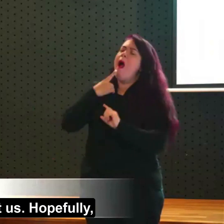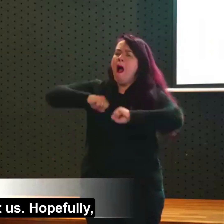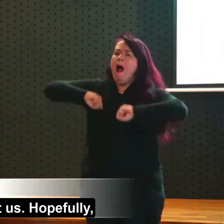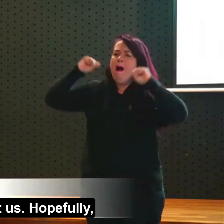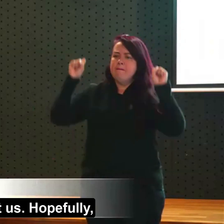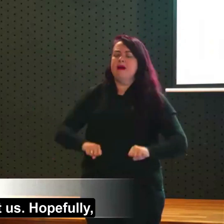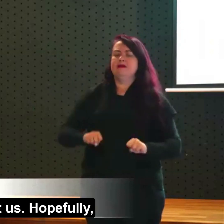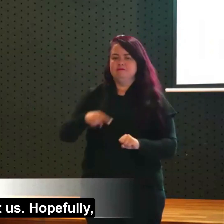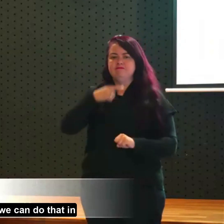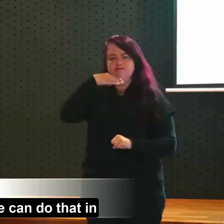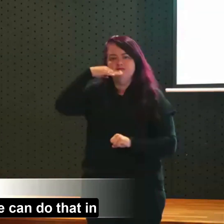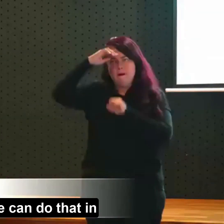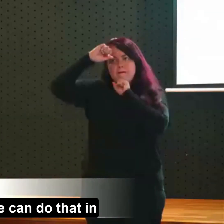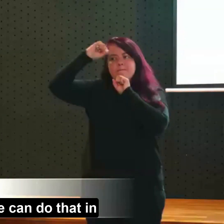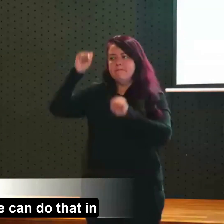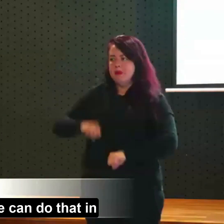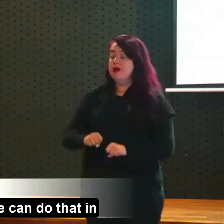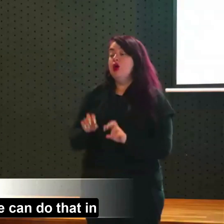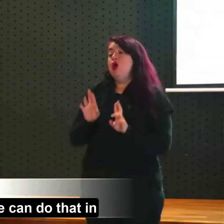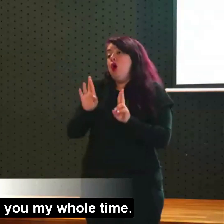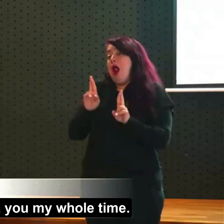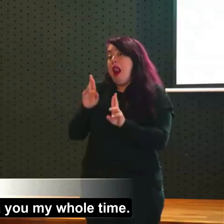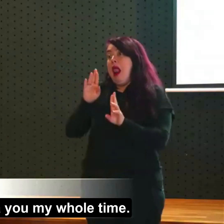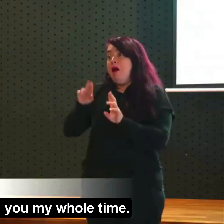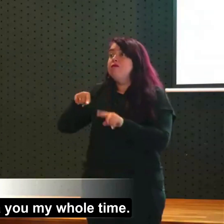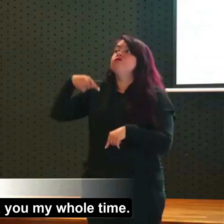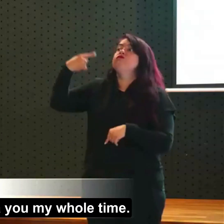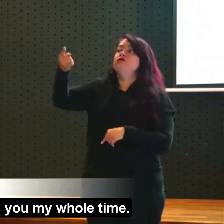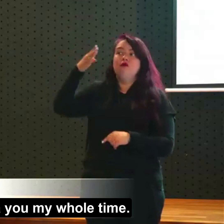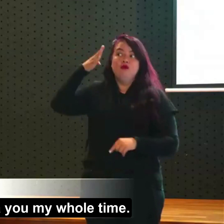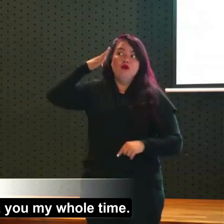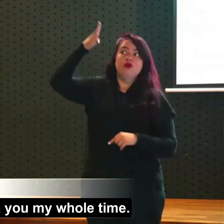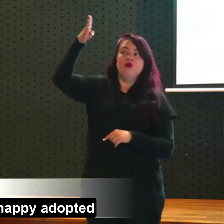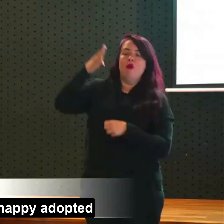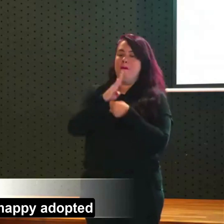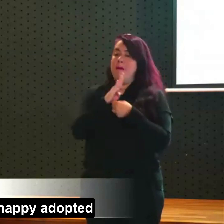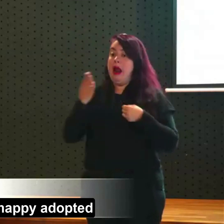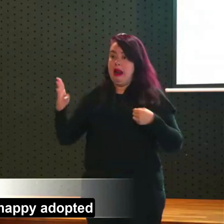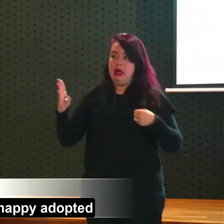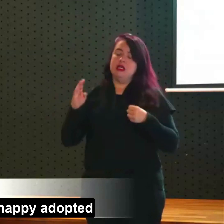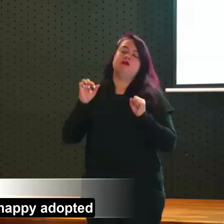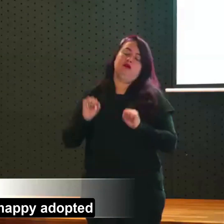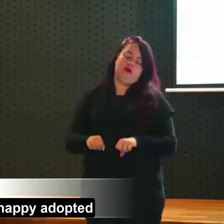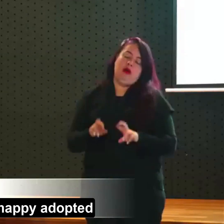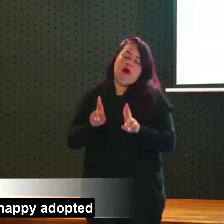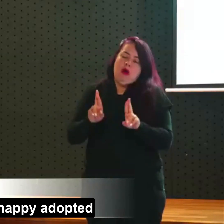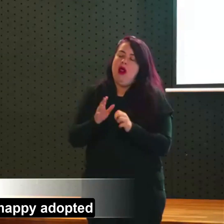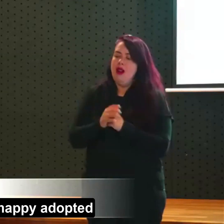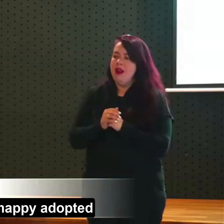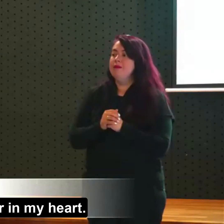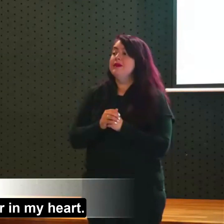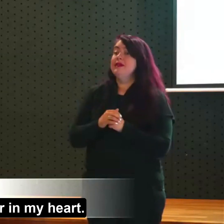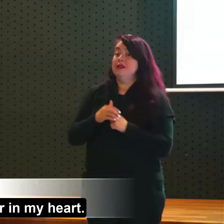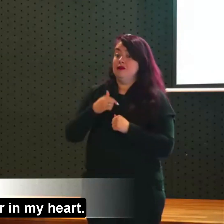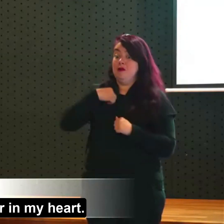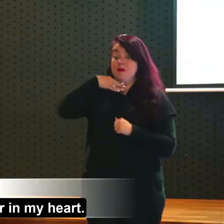more. And let us hope we can do that in Barranquilla, in my hometown. I am a happy